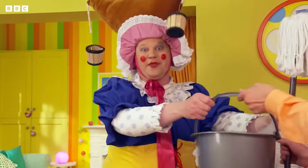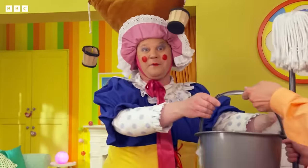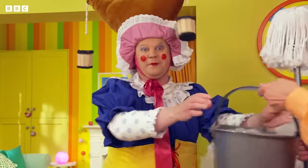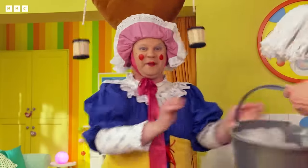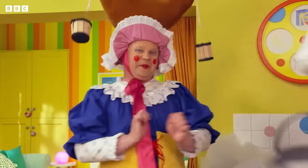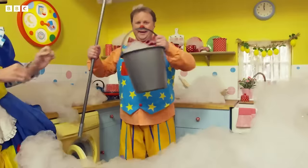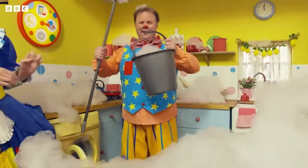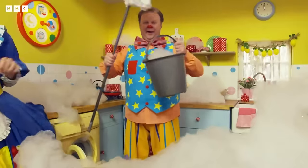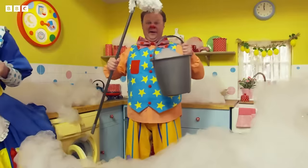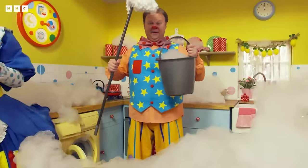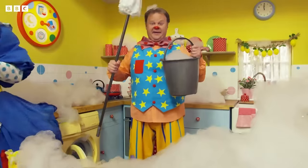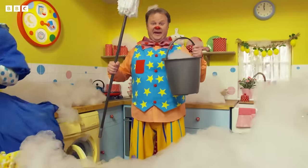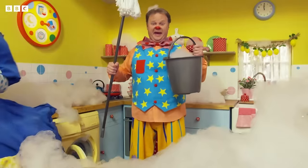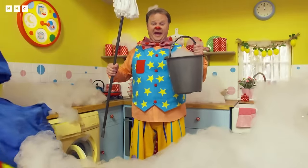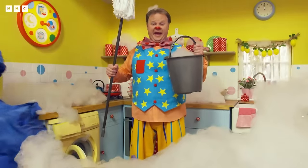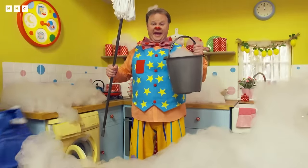them. Okay.